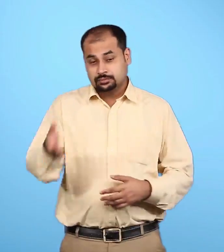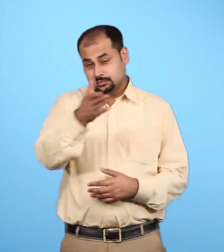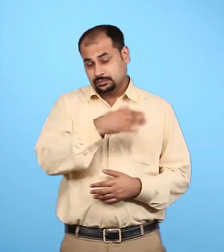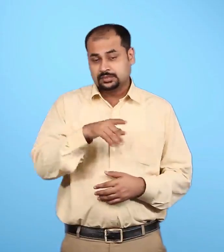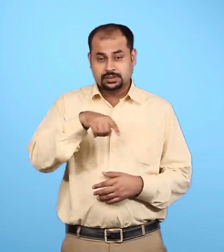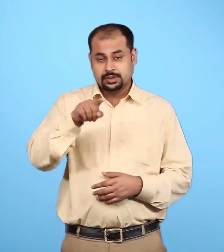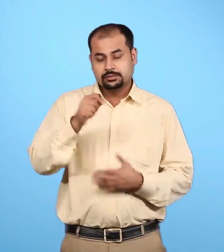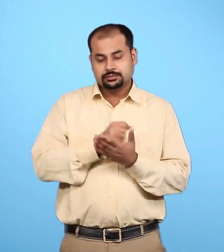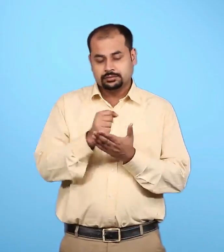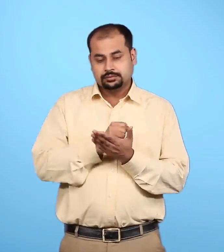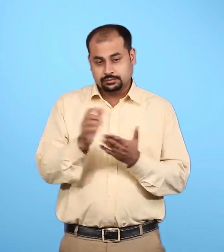Try yourself.